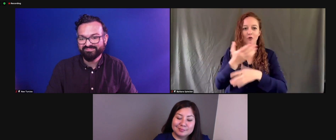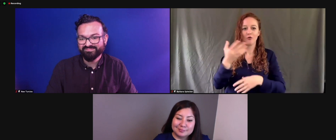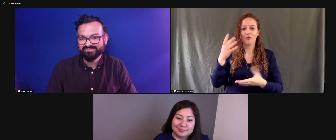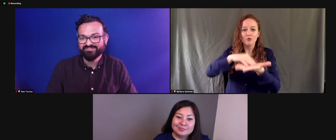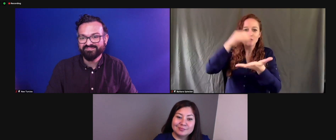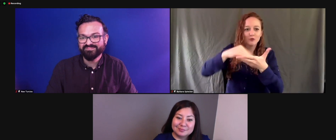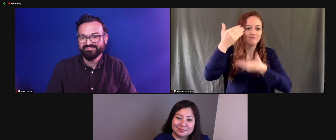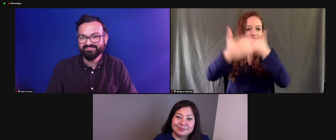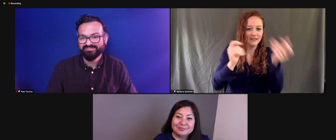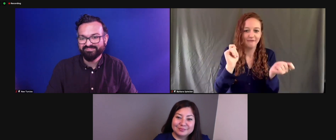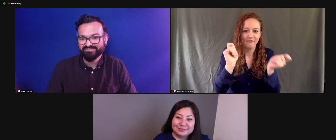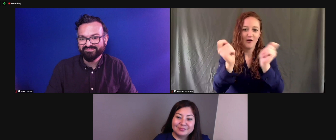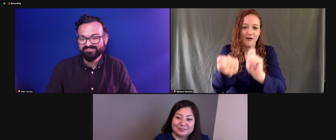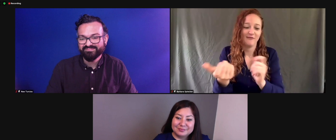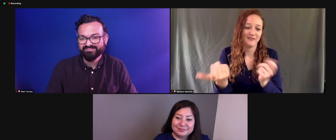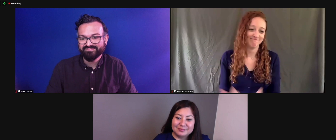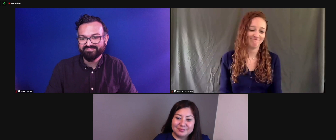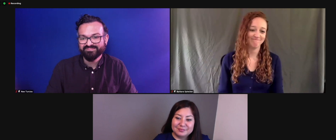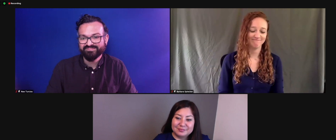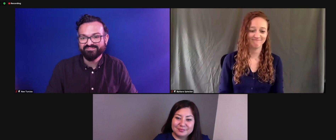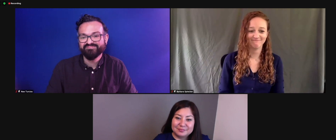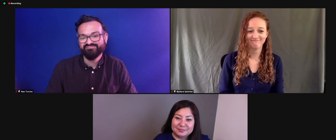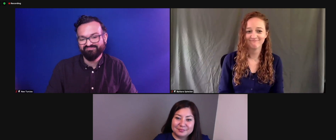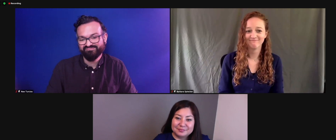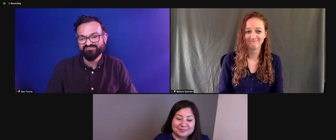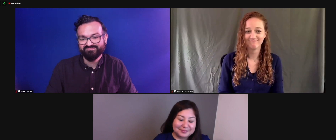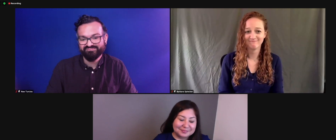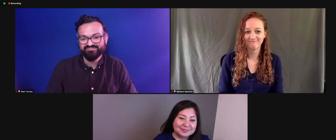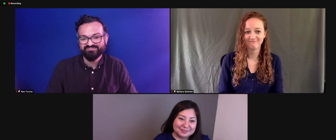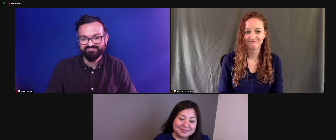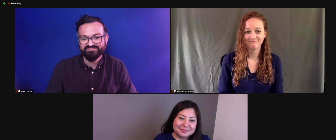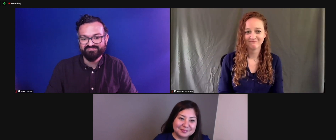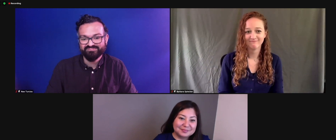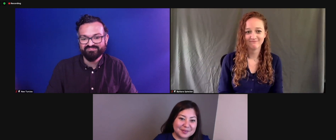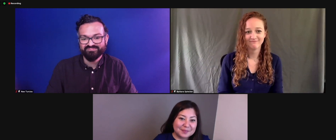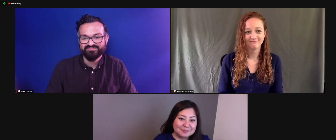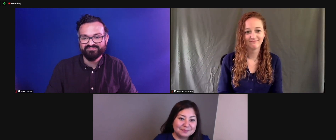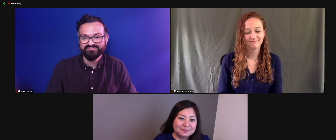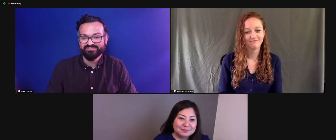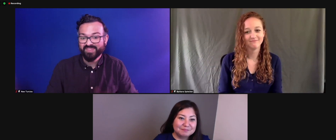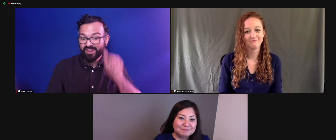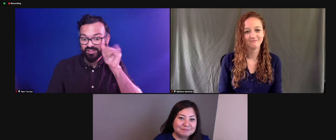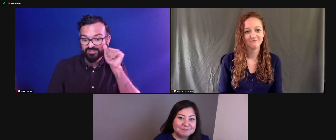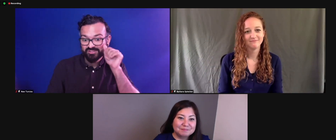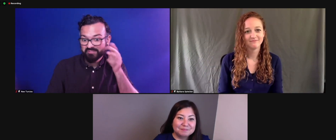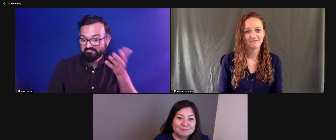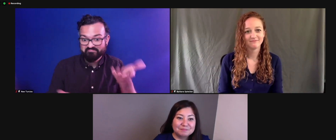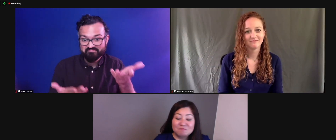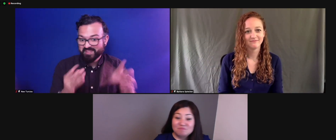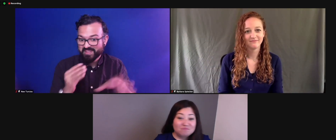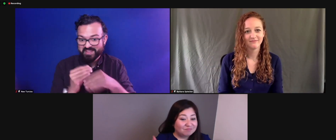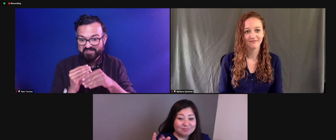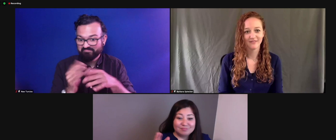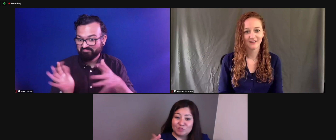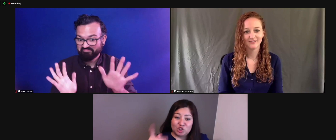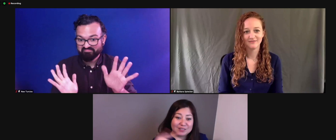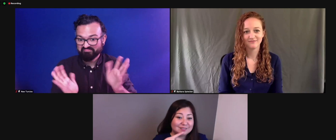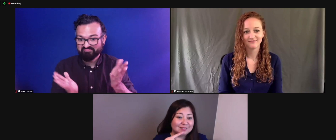So adding words to the dictionary, what about signs? Are we able to do that?